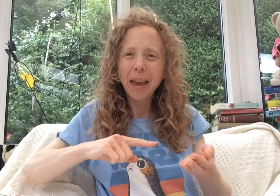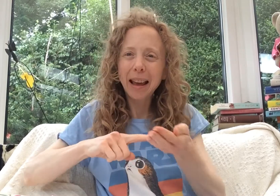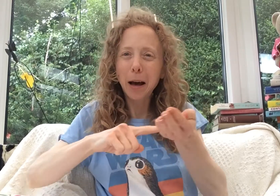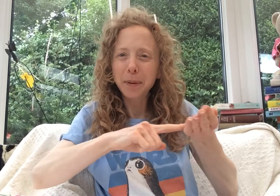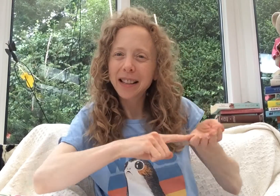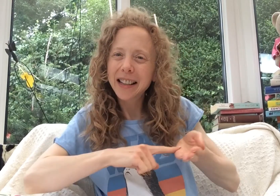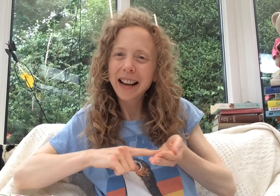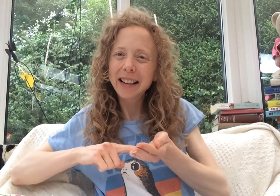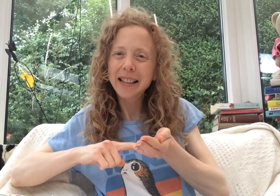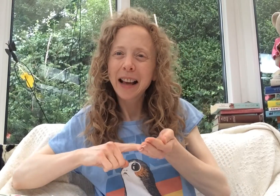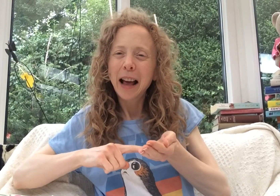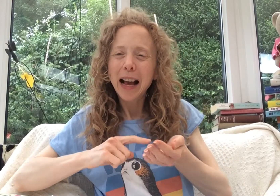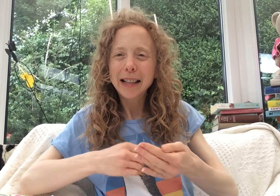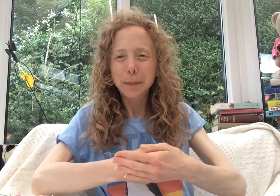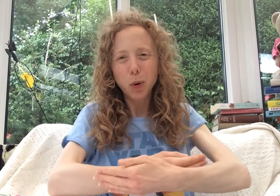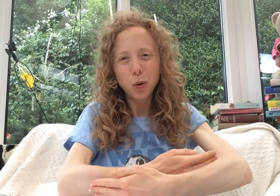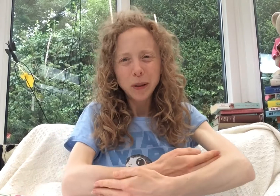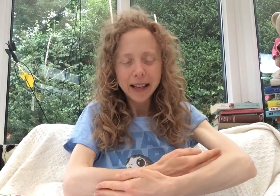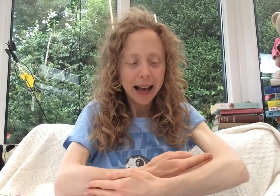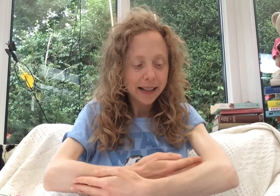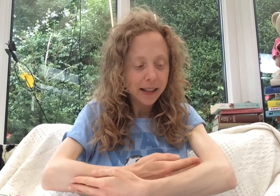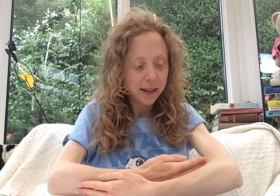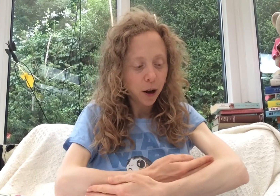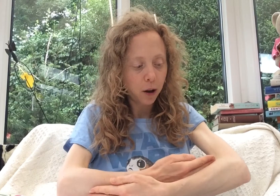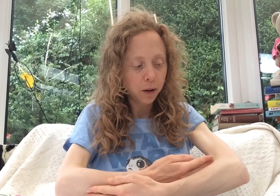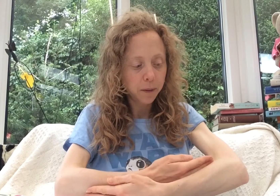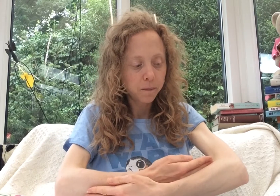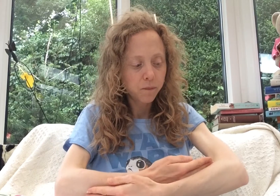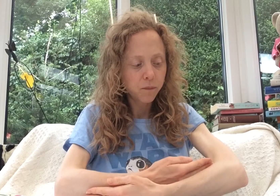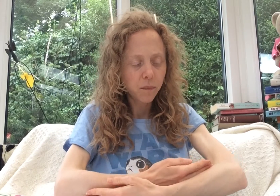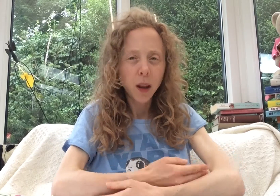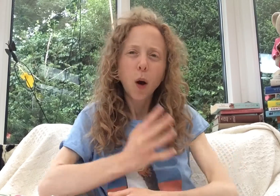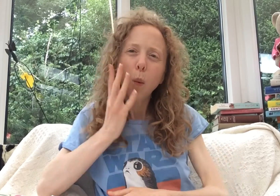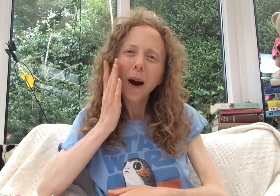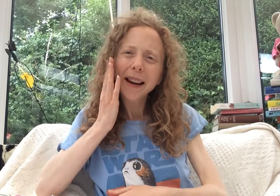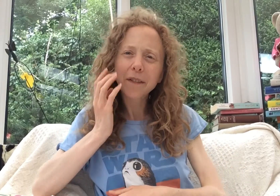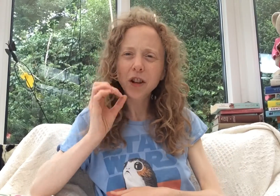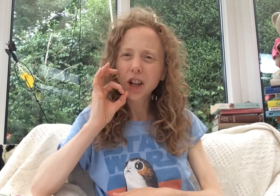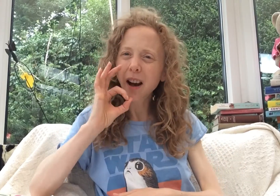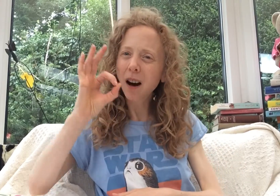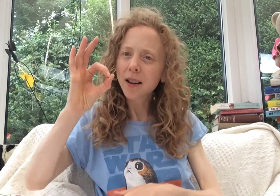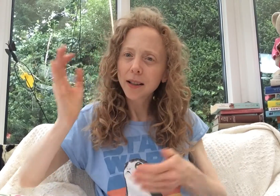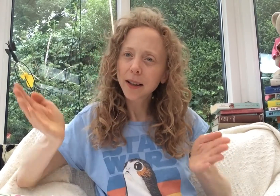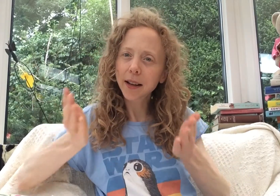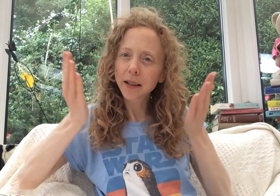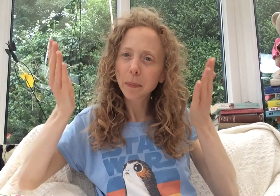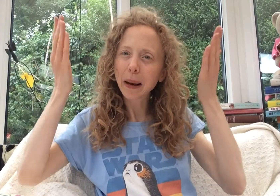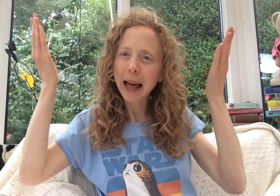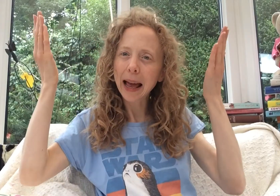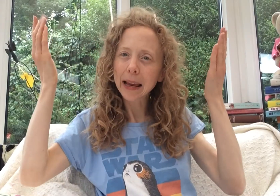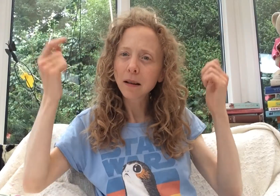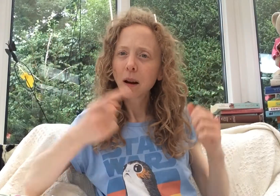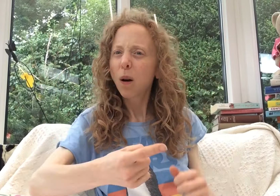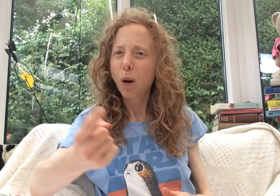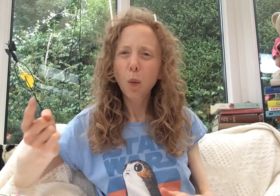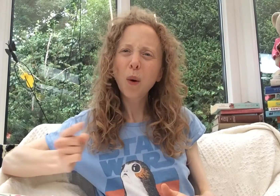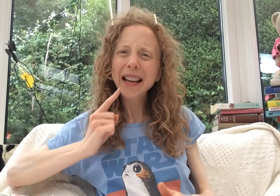pick-up sticks, a small tattered doll. Whenever she asked us to play, we